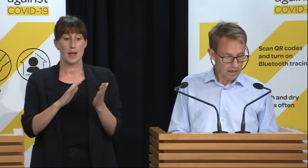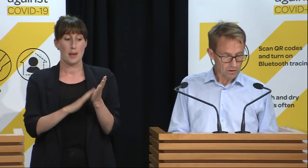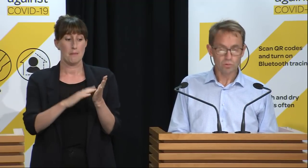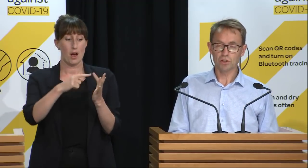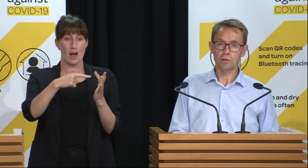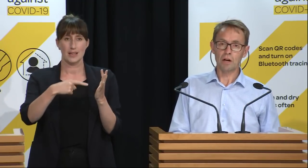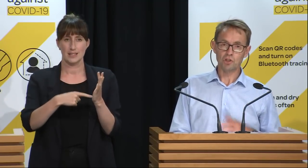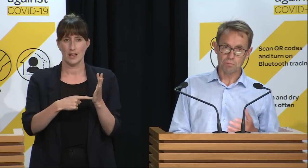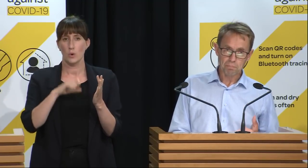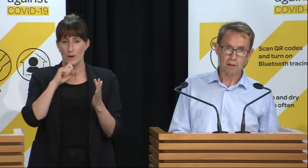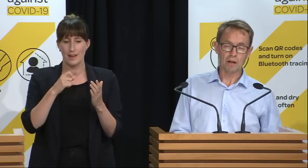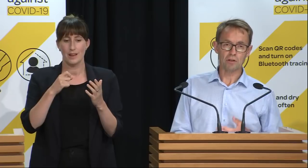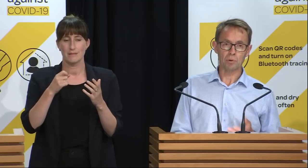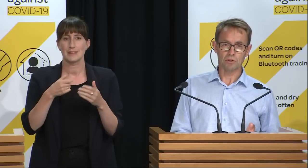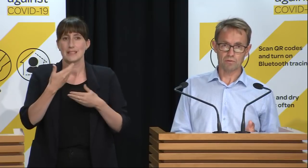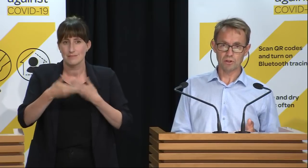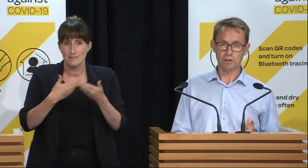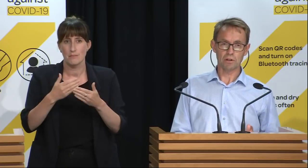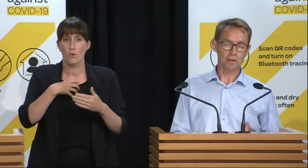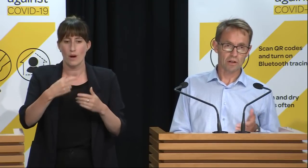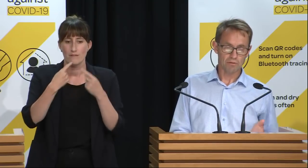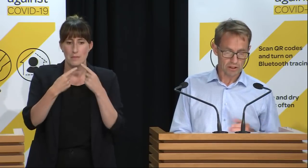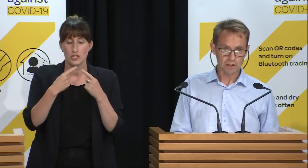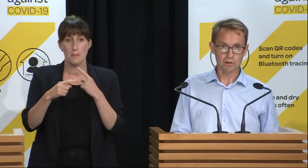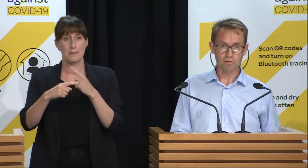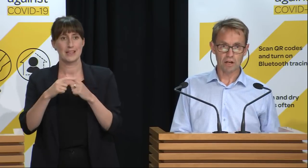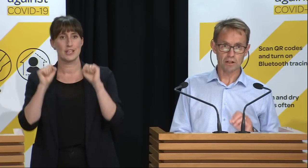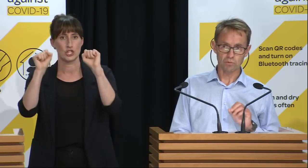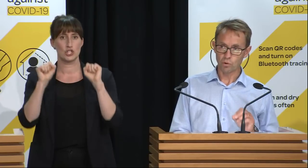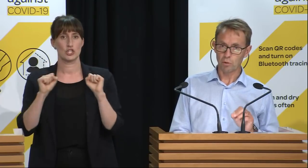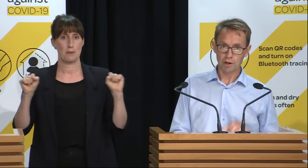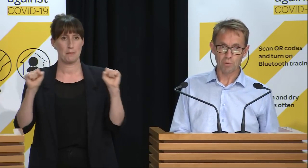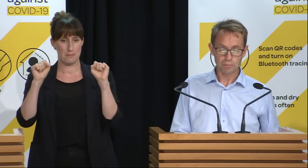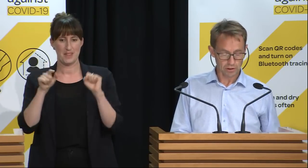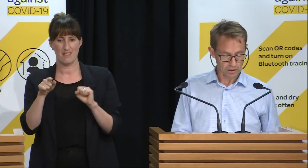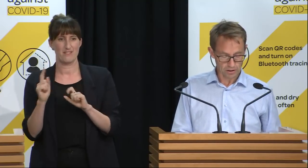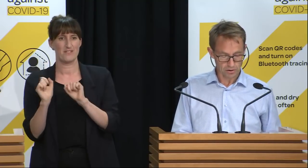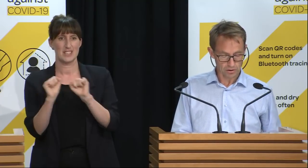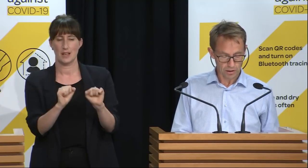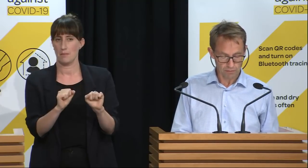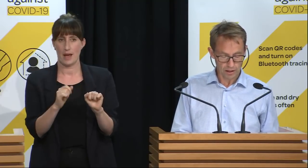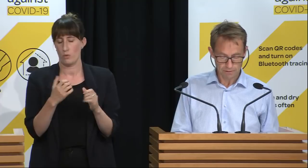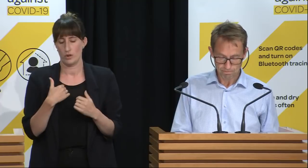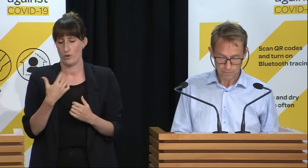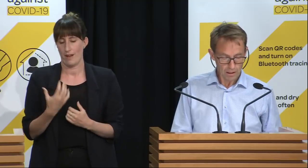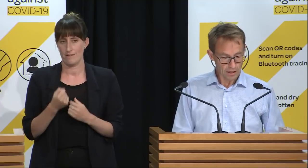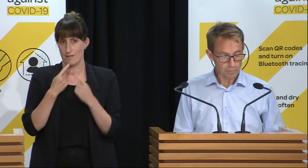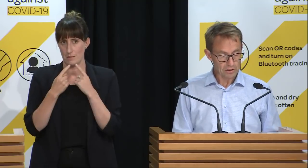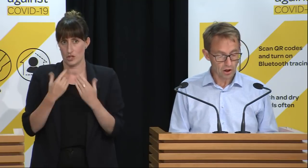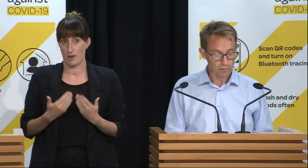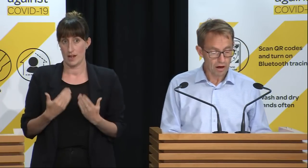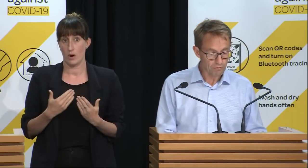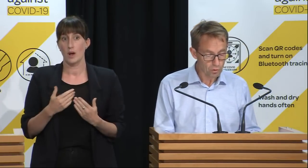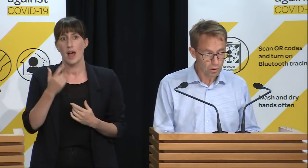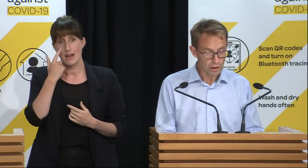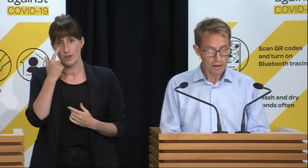Technology and also a gym that the person visited. I don't have the details of that. It will go on our website as soon as we have that. In the